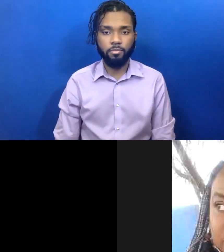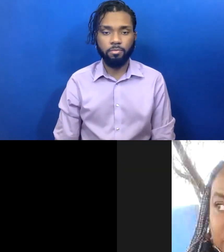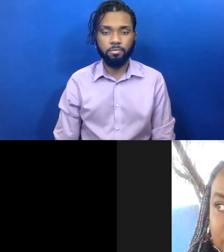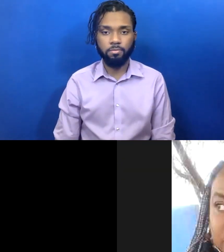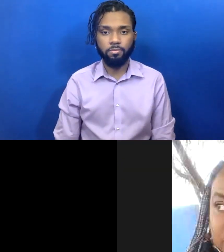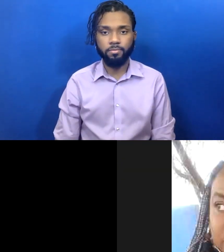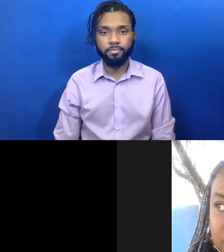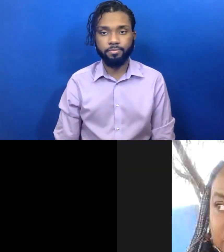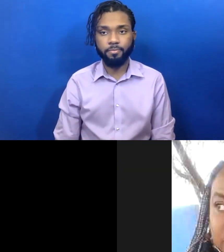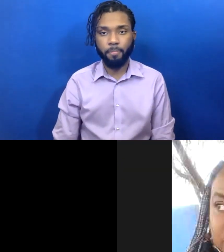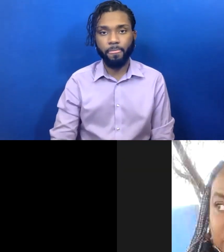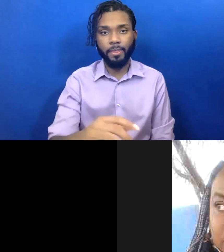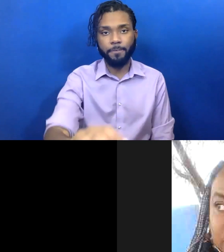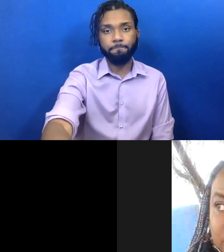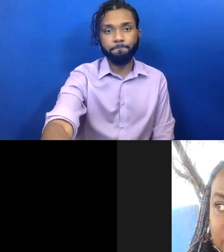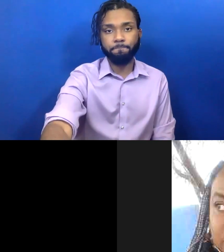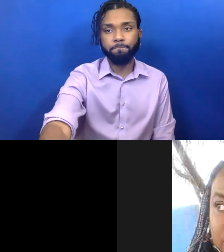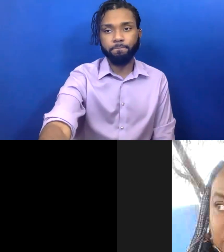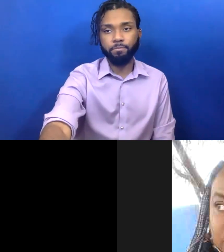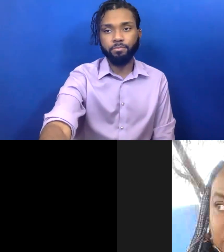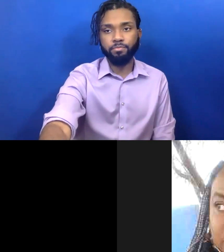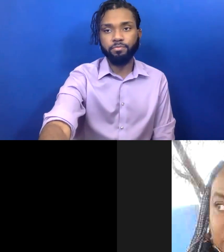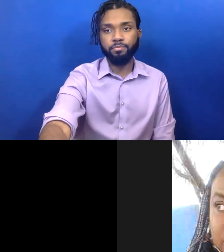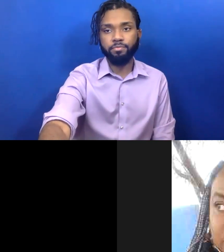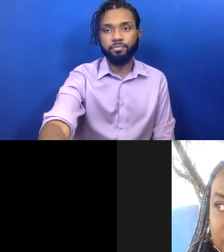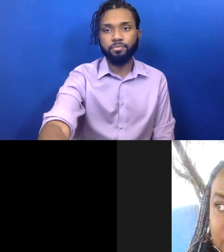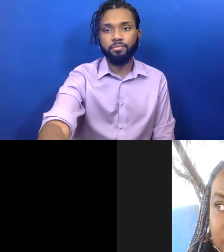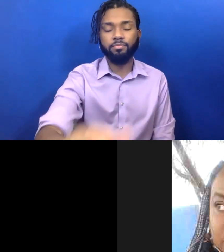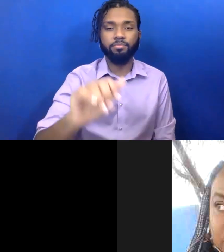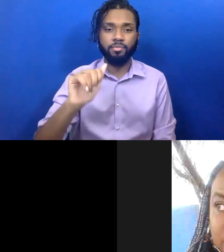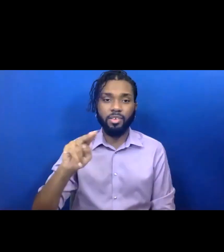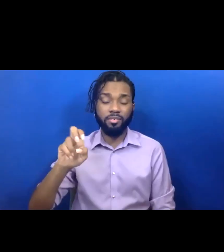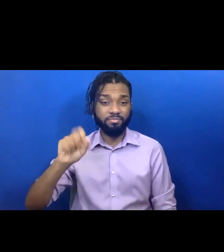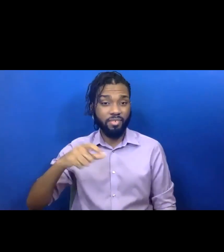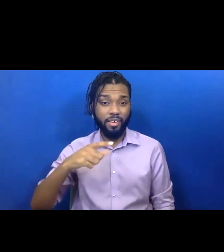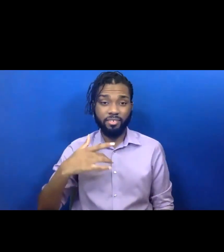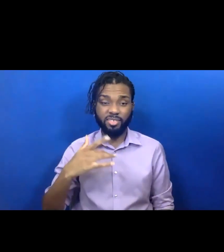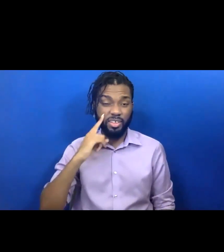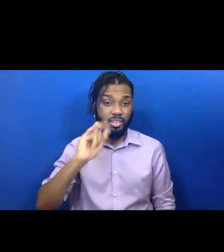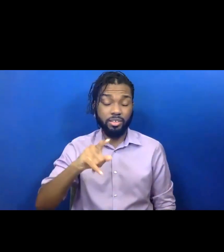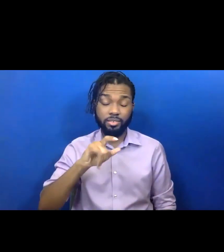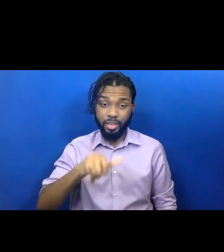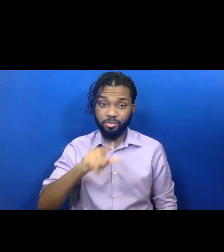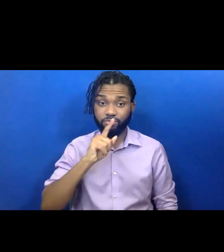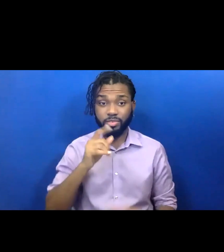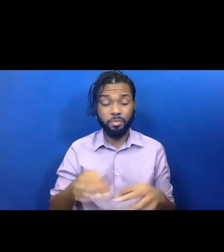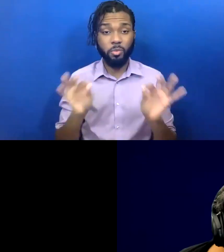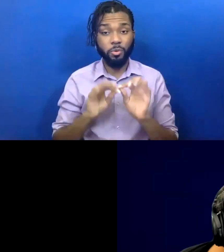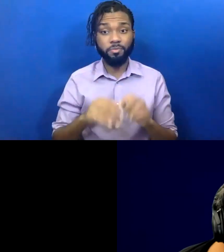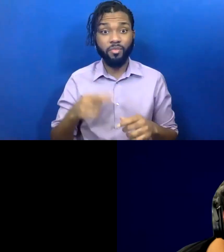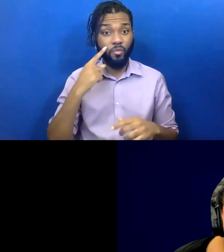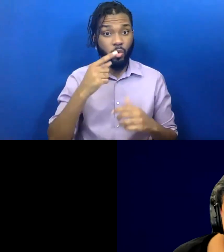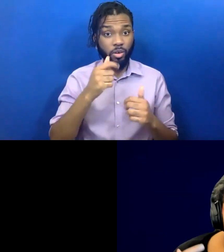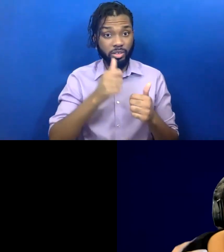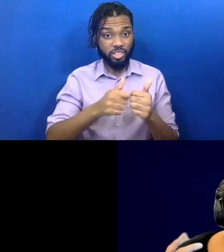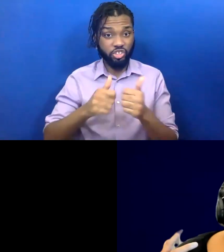I think that's so important. And I think, in terms of thinking about these models, there's just so much